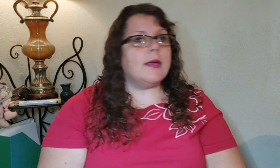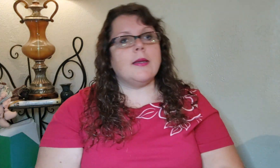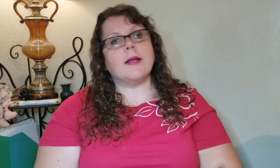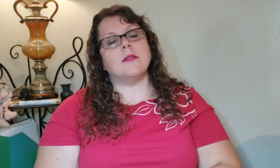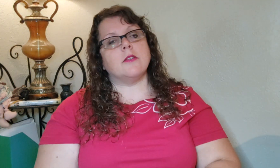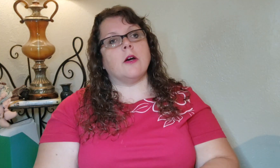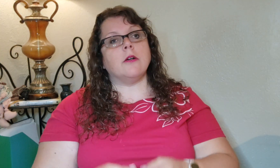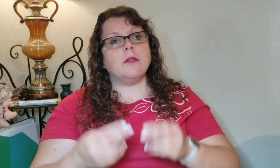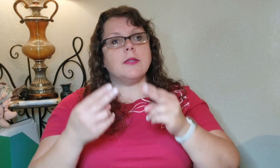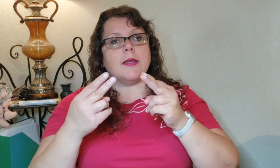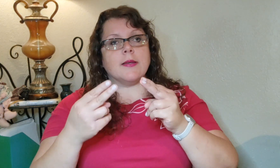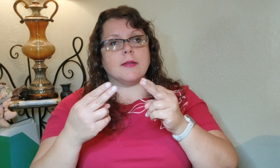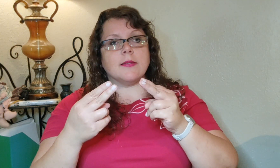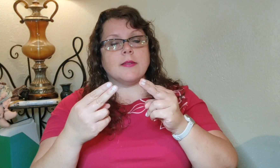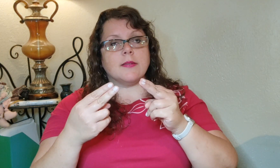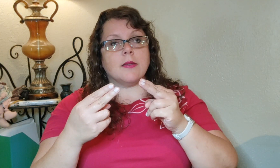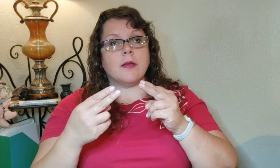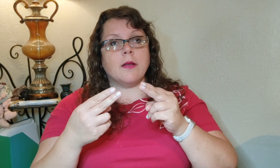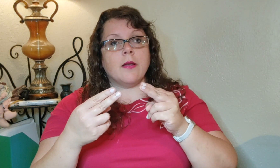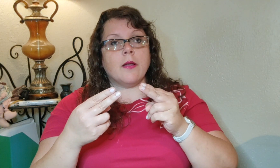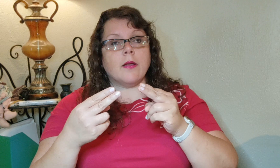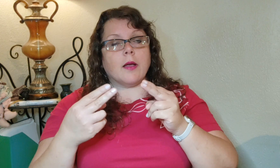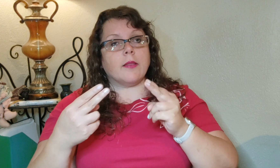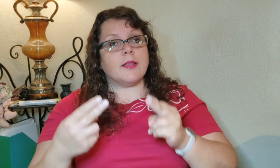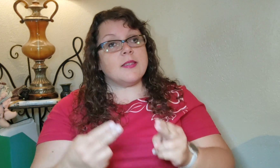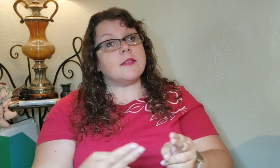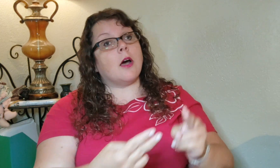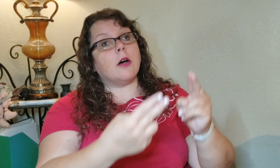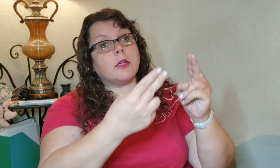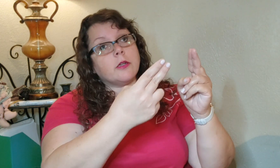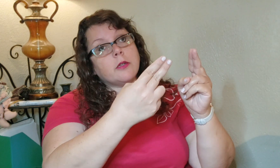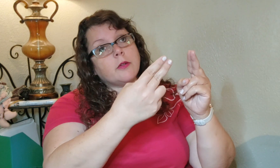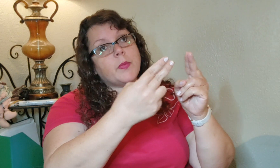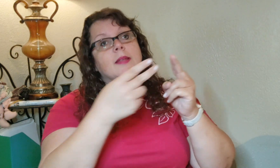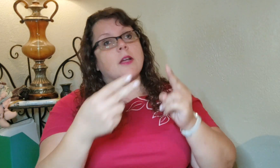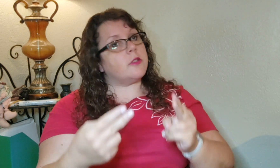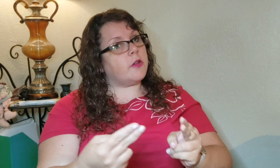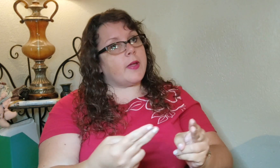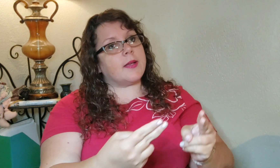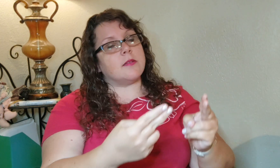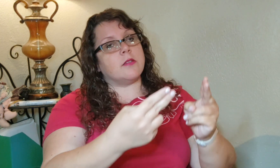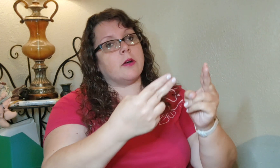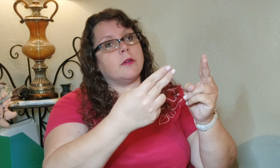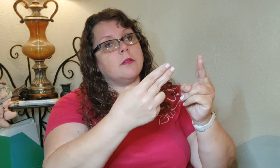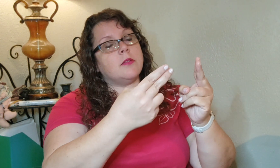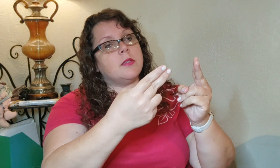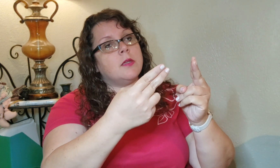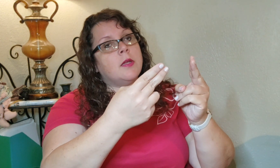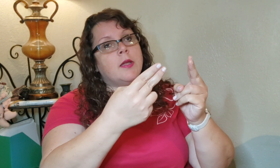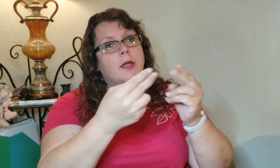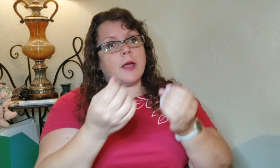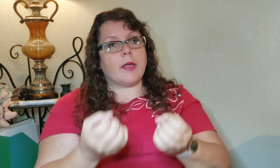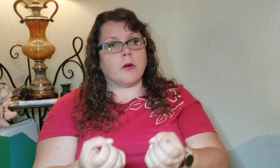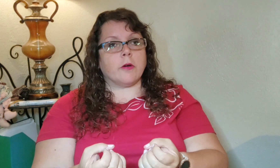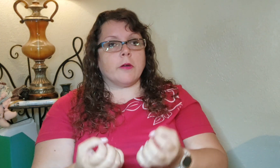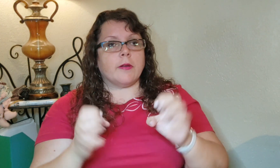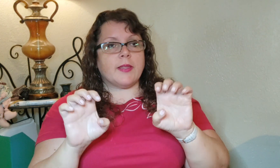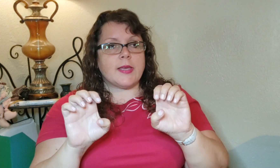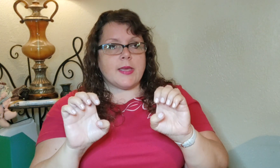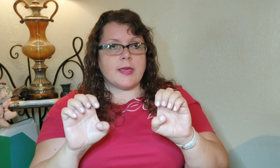And exalt is, this is honor, but it's also exalt, or the